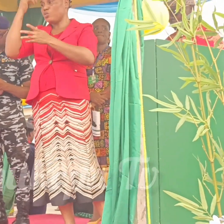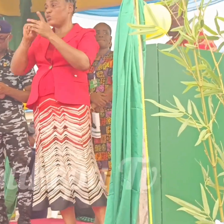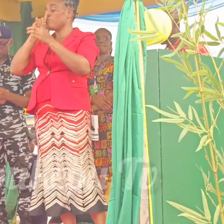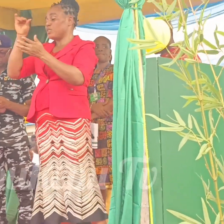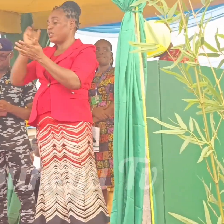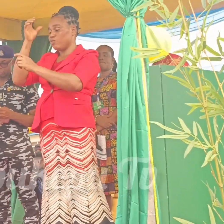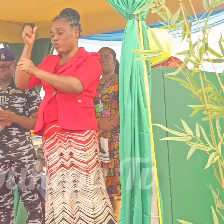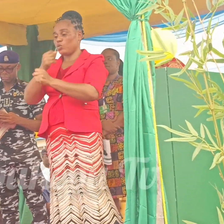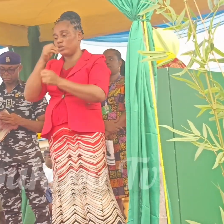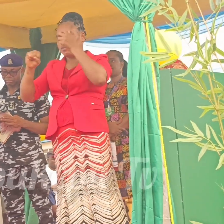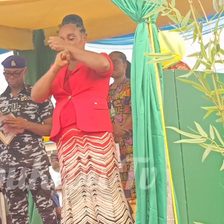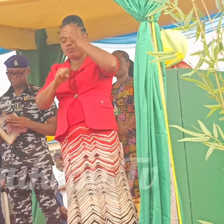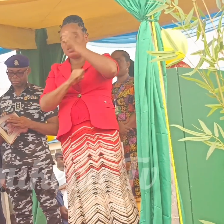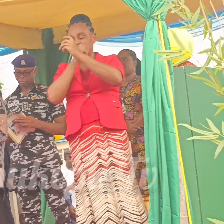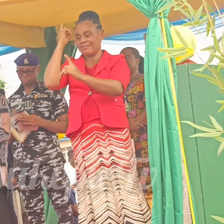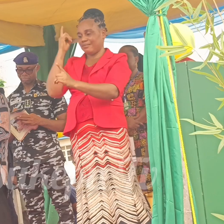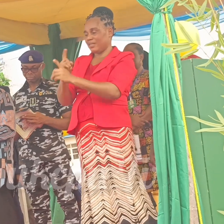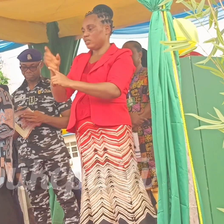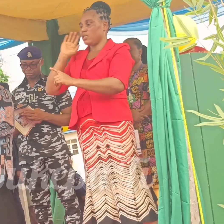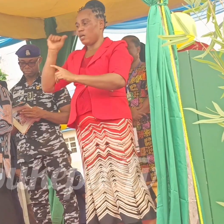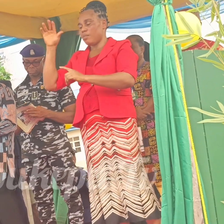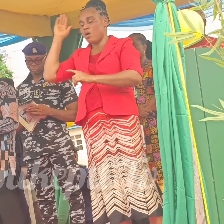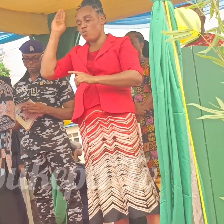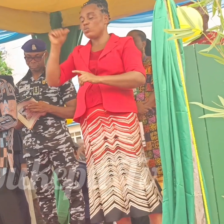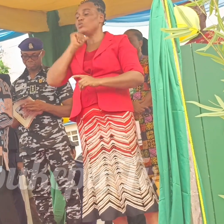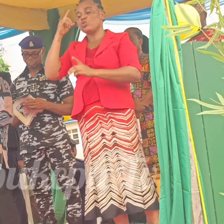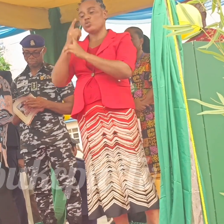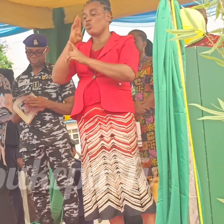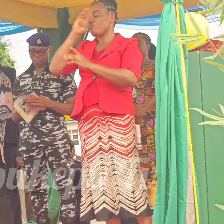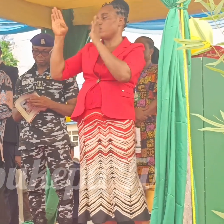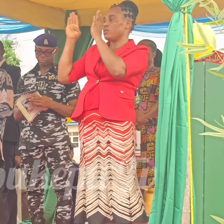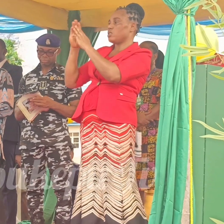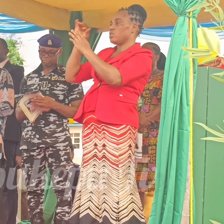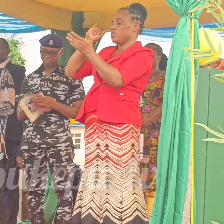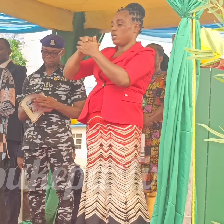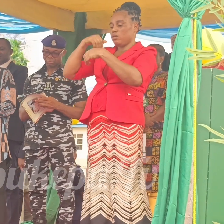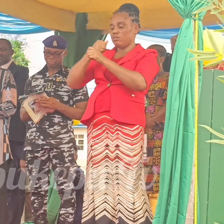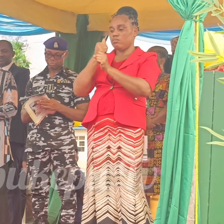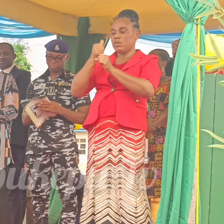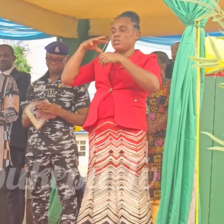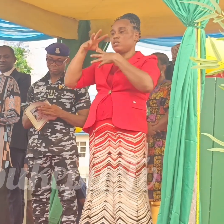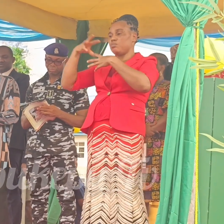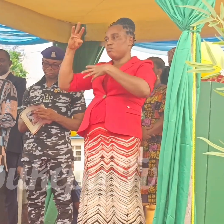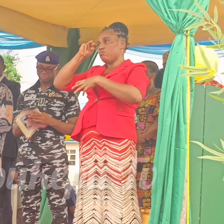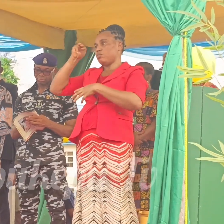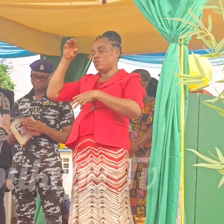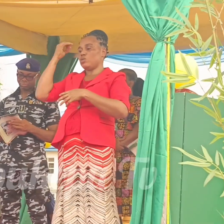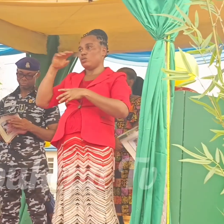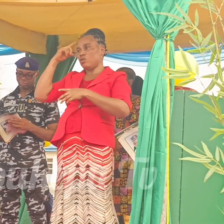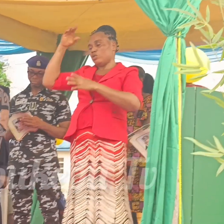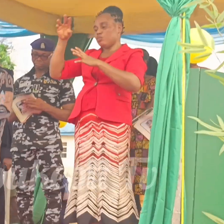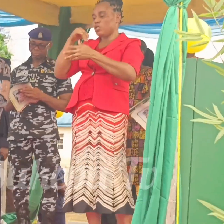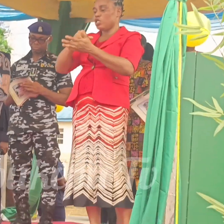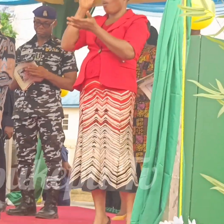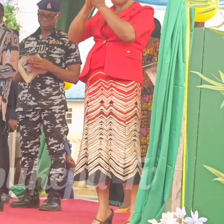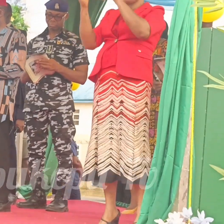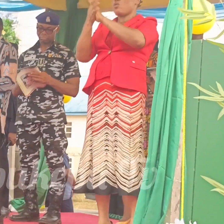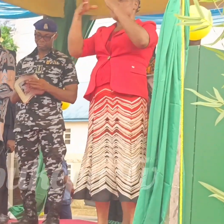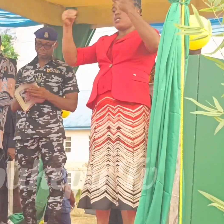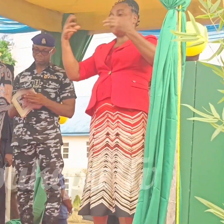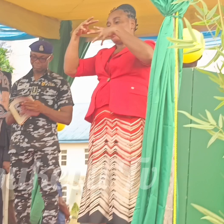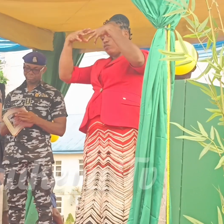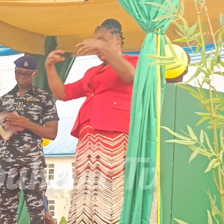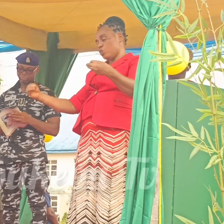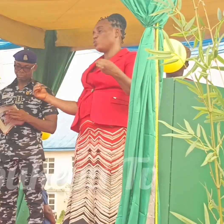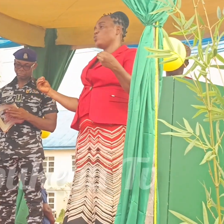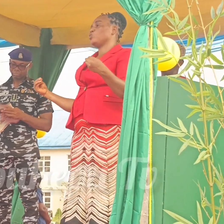we got the fundamentals right, Abia would not just be a city that makes millionaires of dreamers, it will become a land of